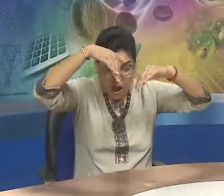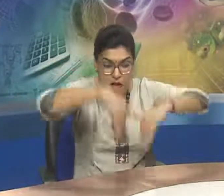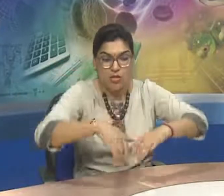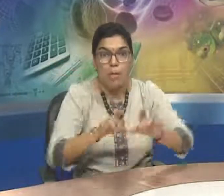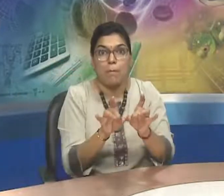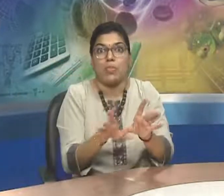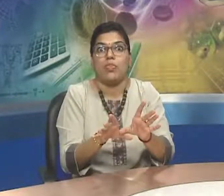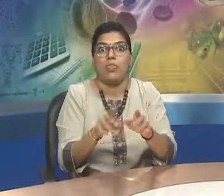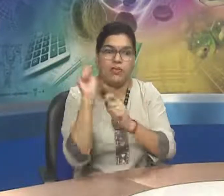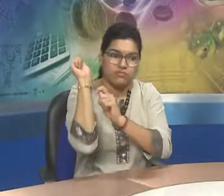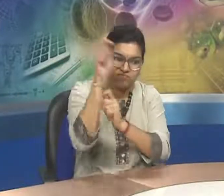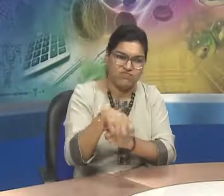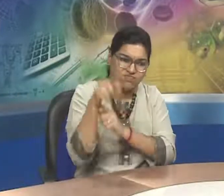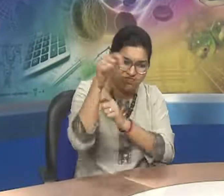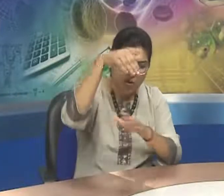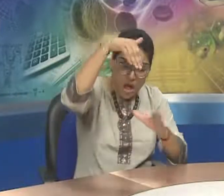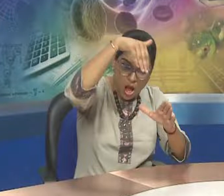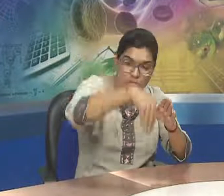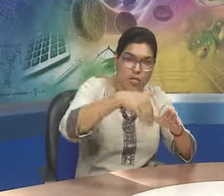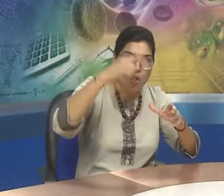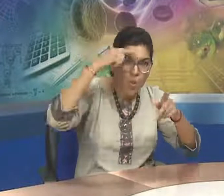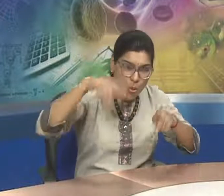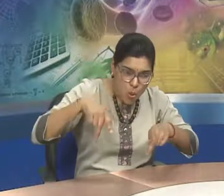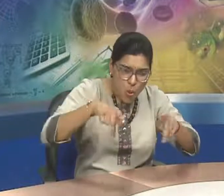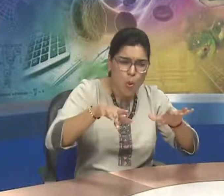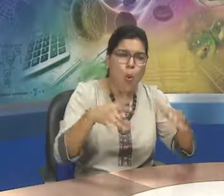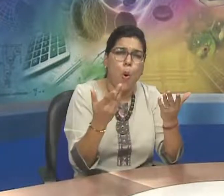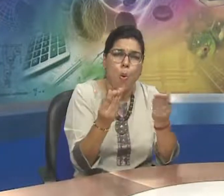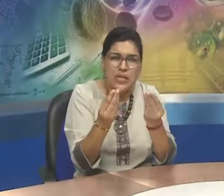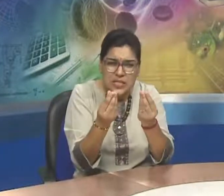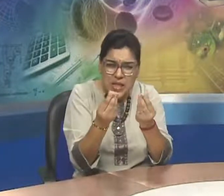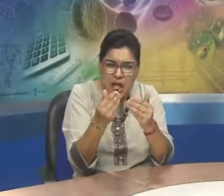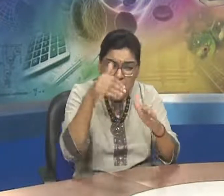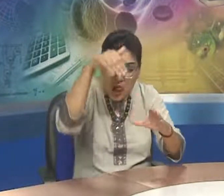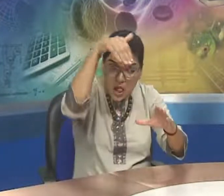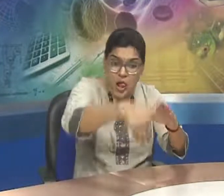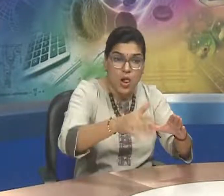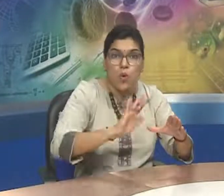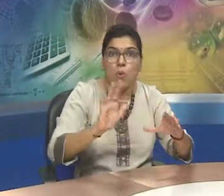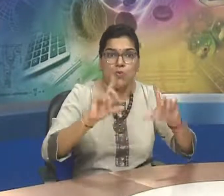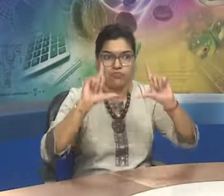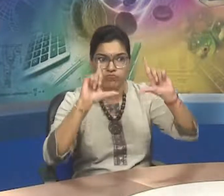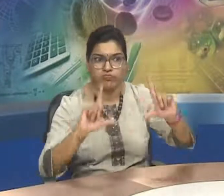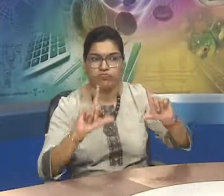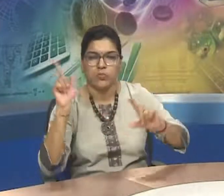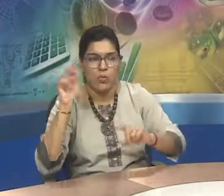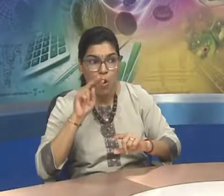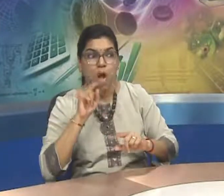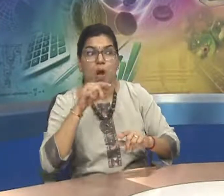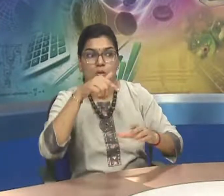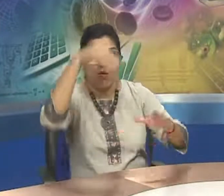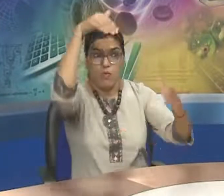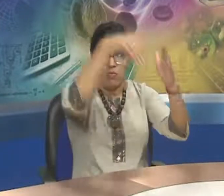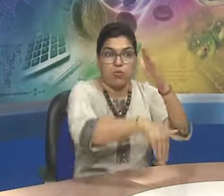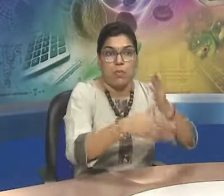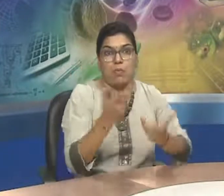At some places where there are some work going on, like some well digging or